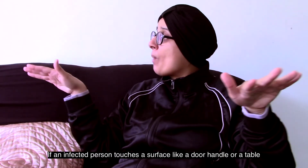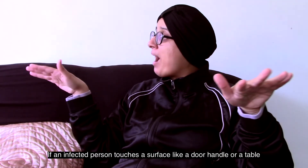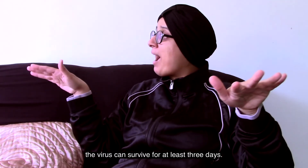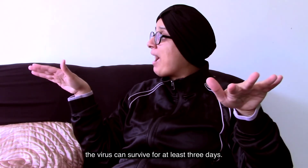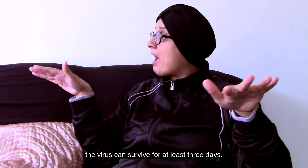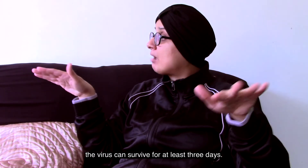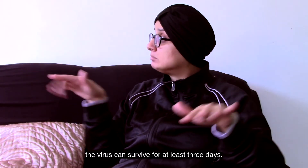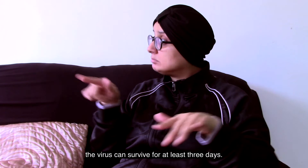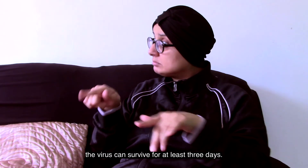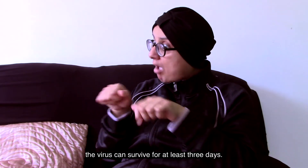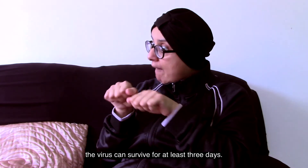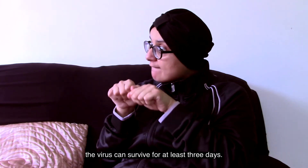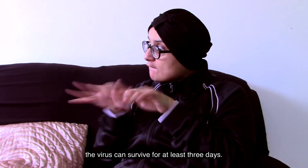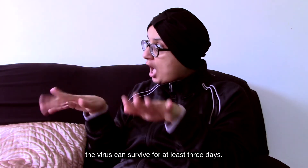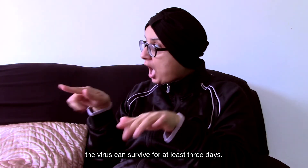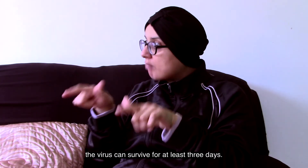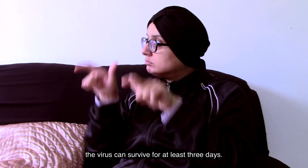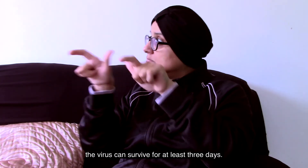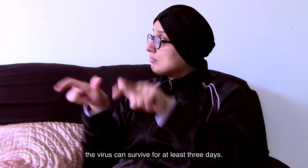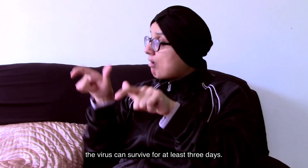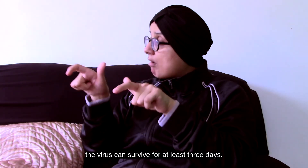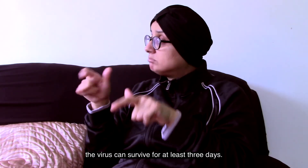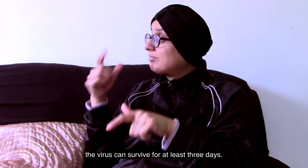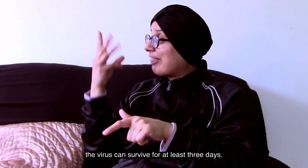the virus can survive for at least 3 days.